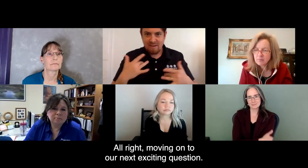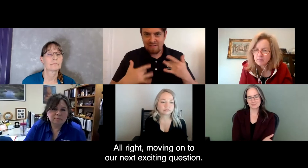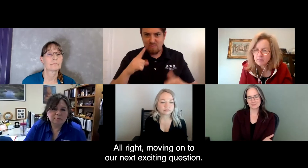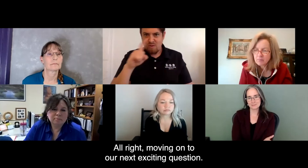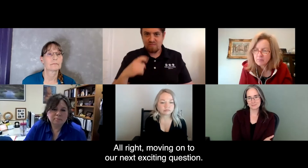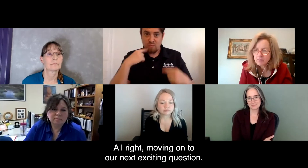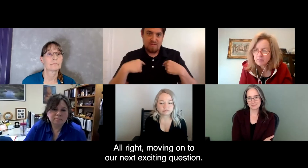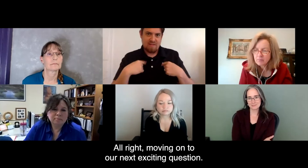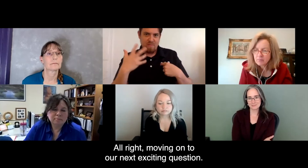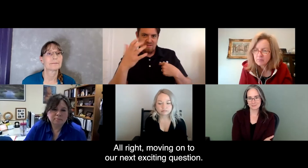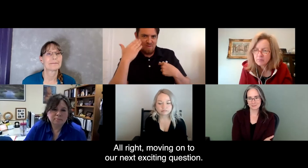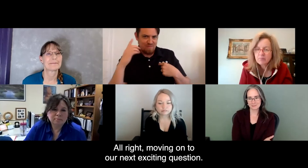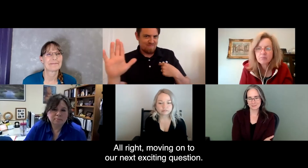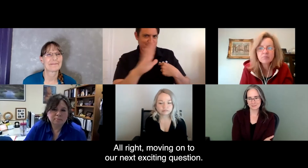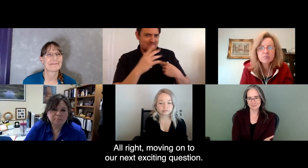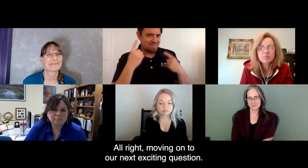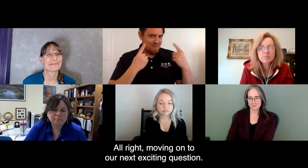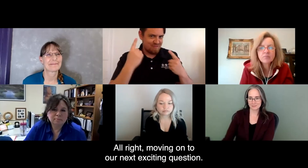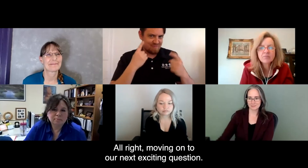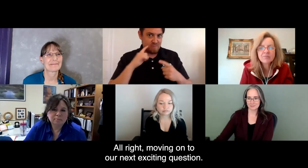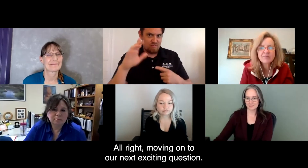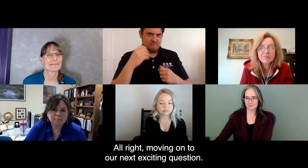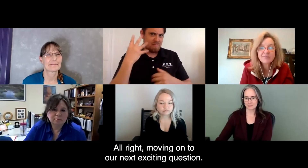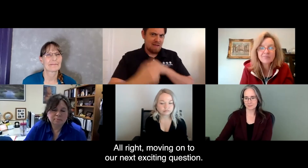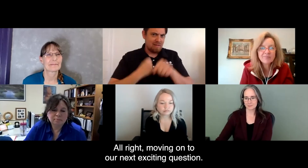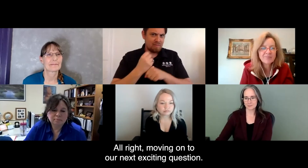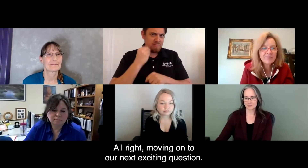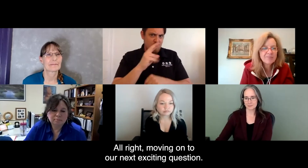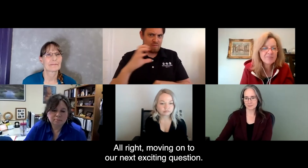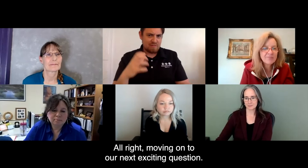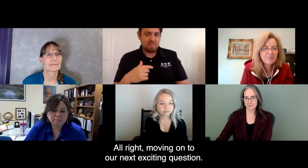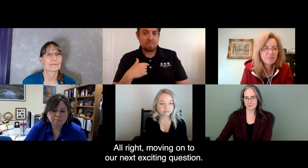All right, moving on to our next exciting question.